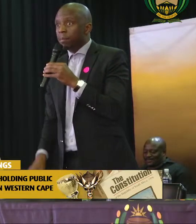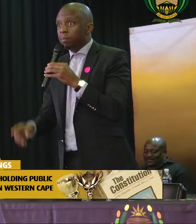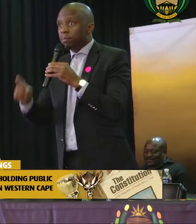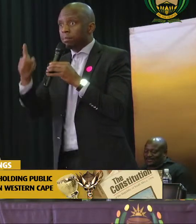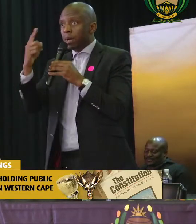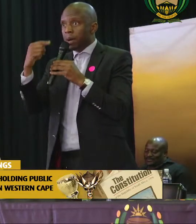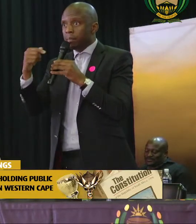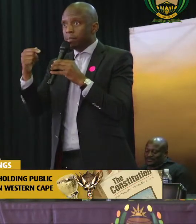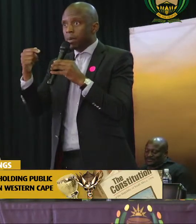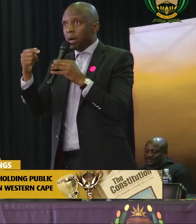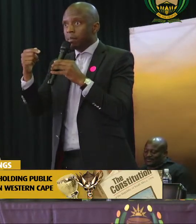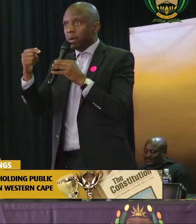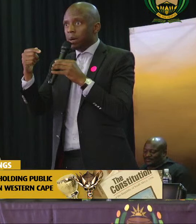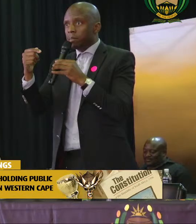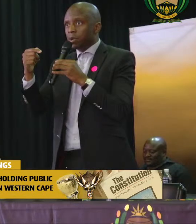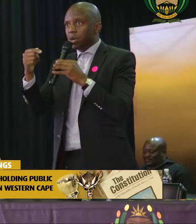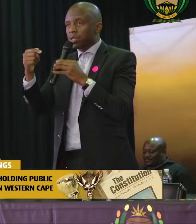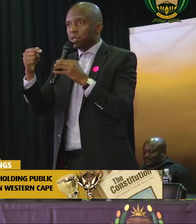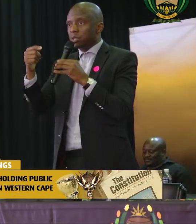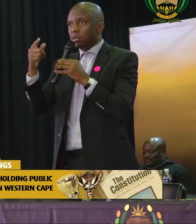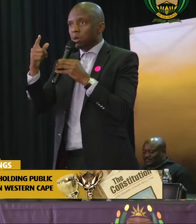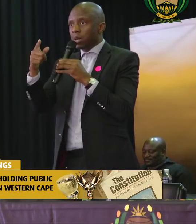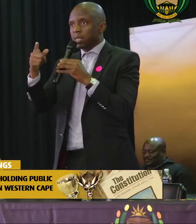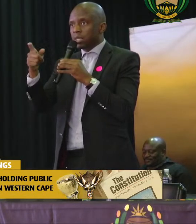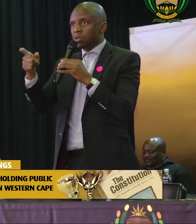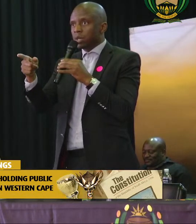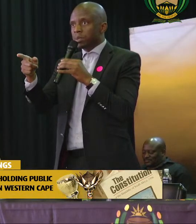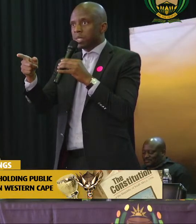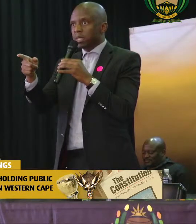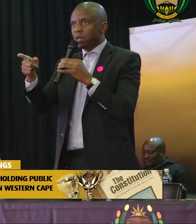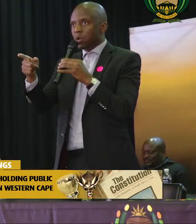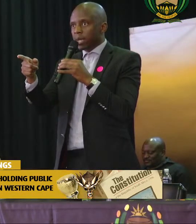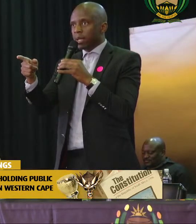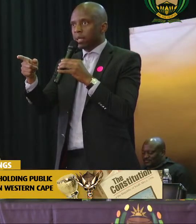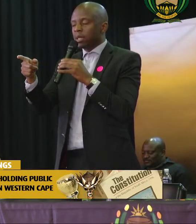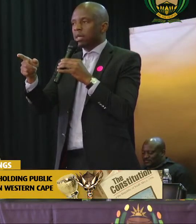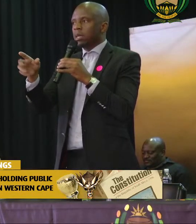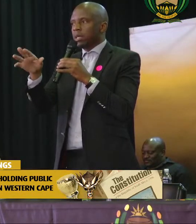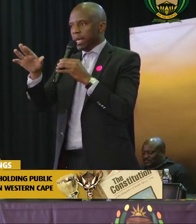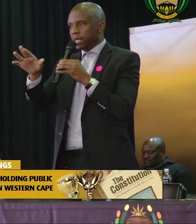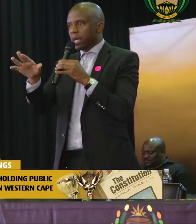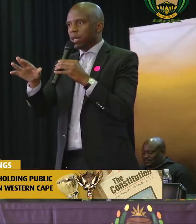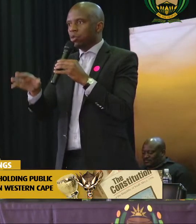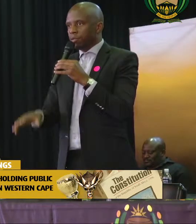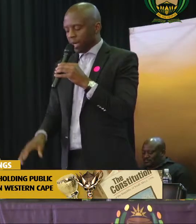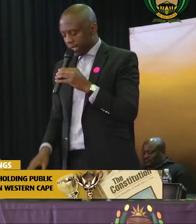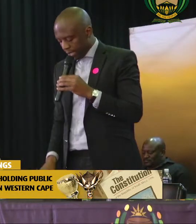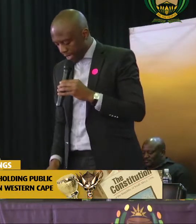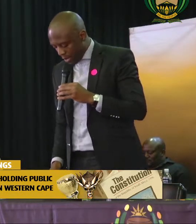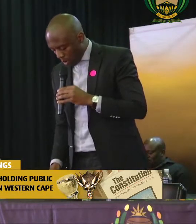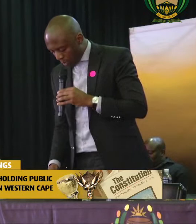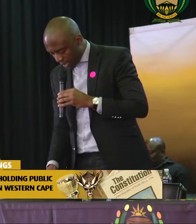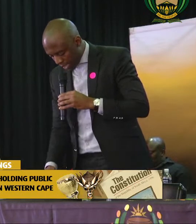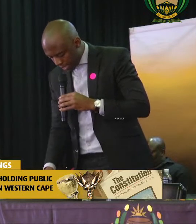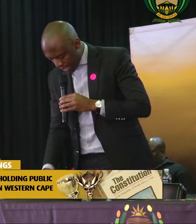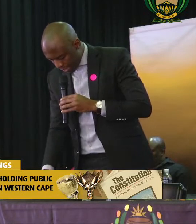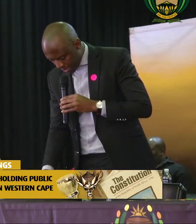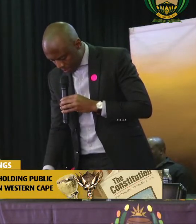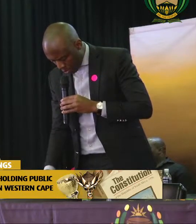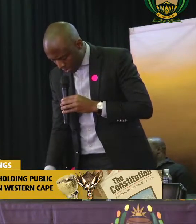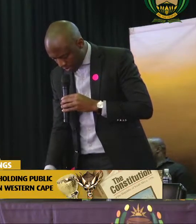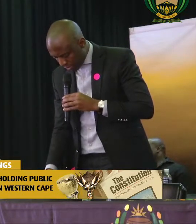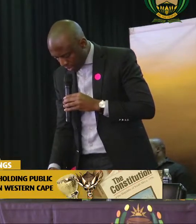if I'm pronouncing the organization you are representing correctly, that you have raised, and we appreciate